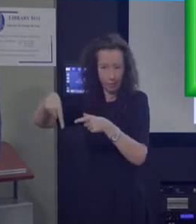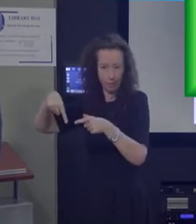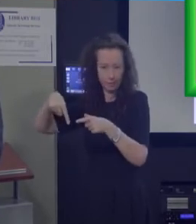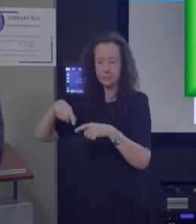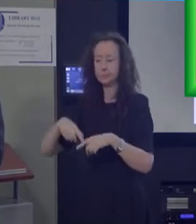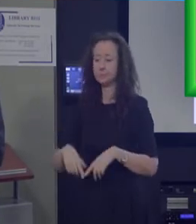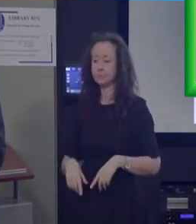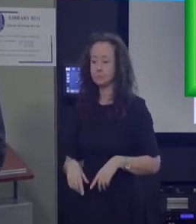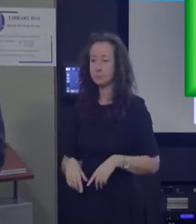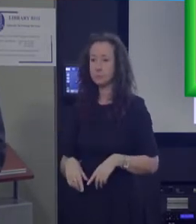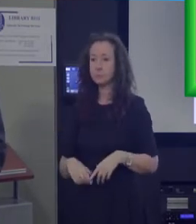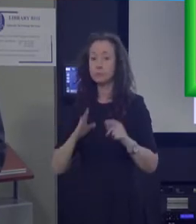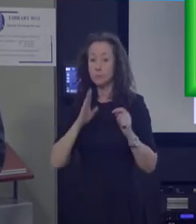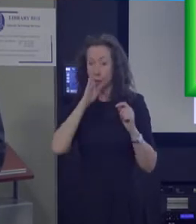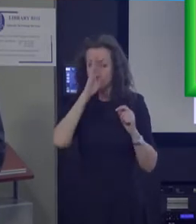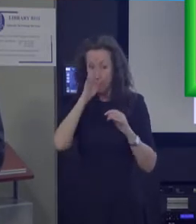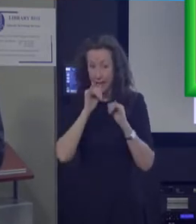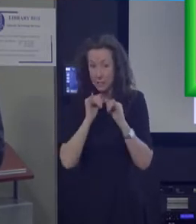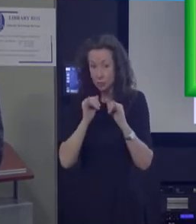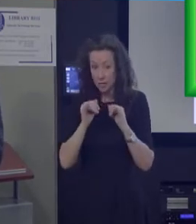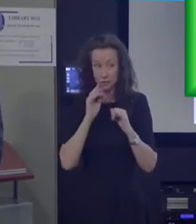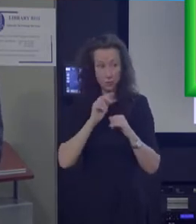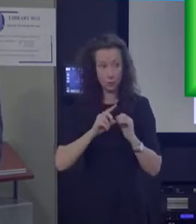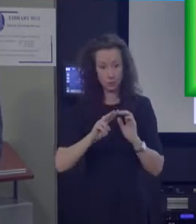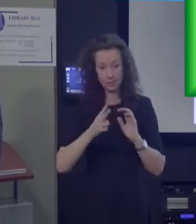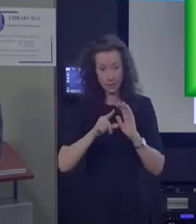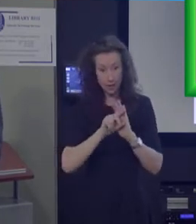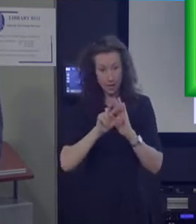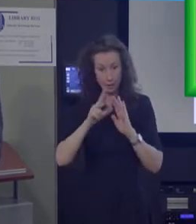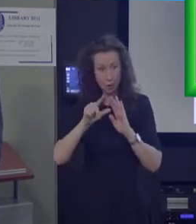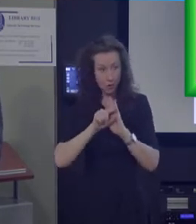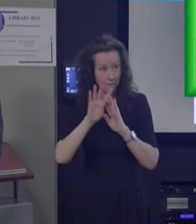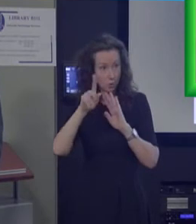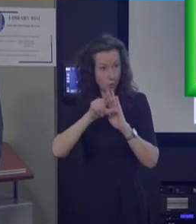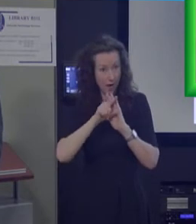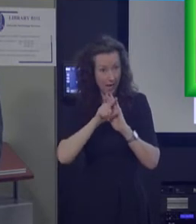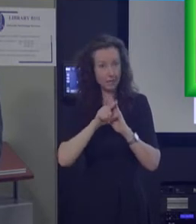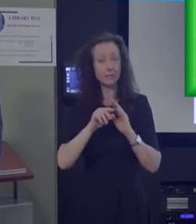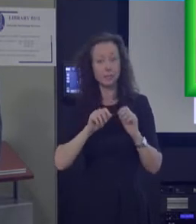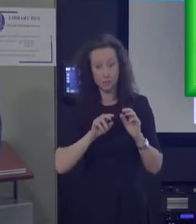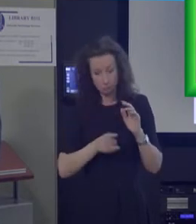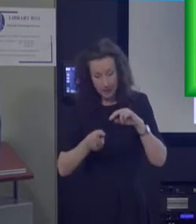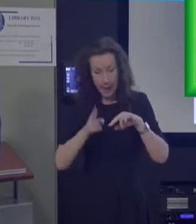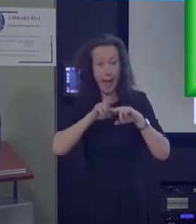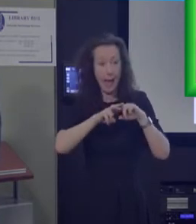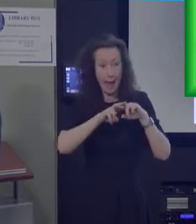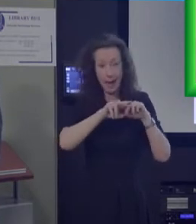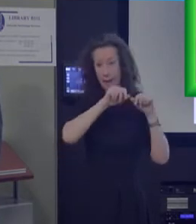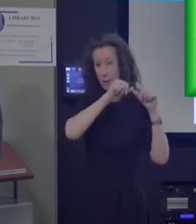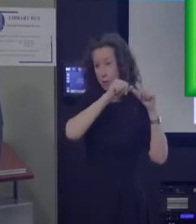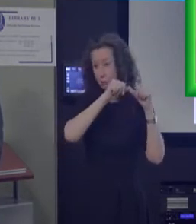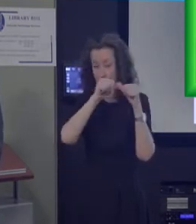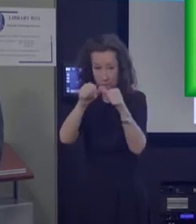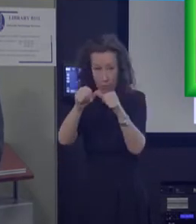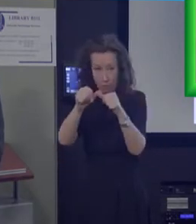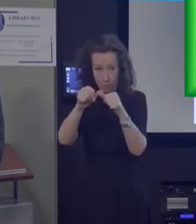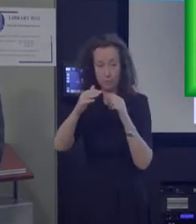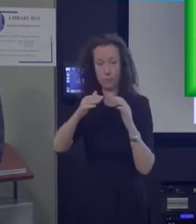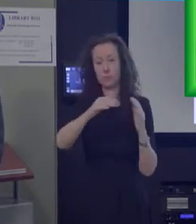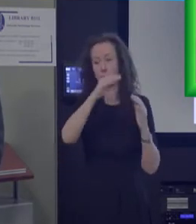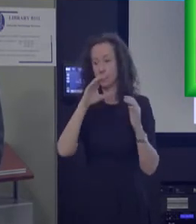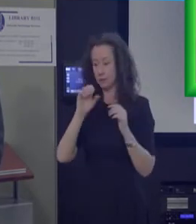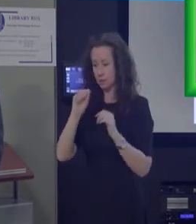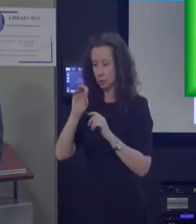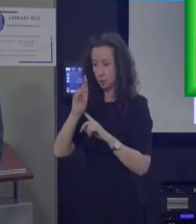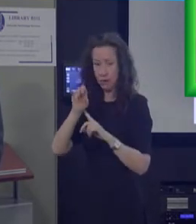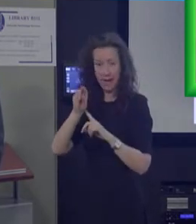Direct instruction, children in all 3 grades show significant gains, and they maintain it on transfer. Socratic, no immediate gains. The